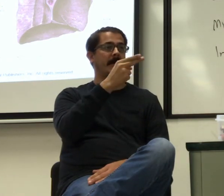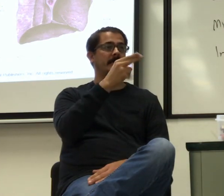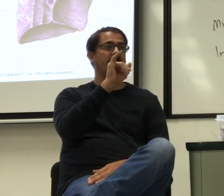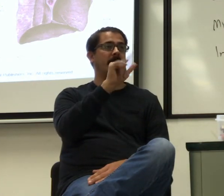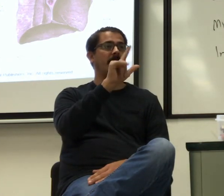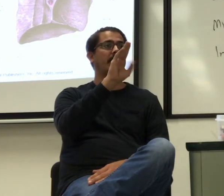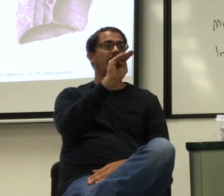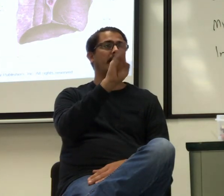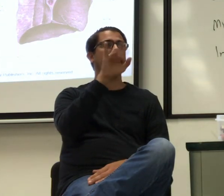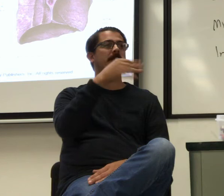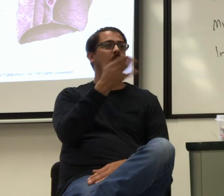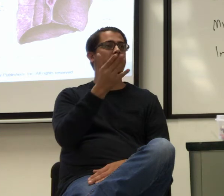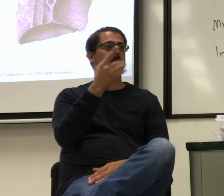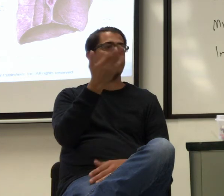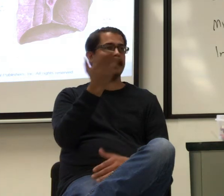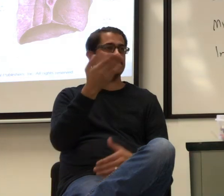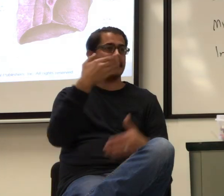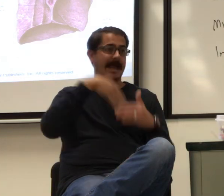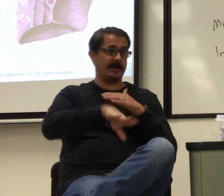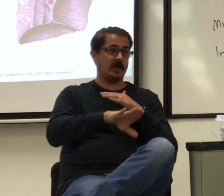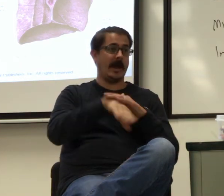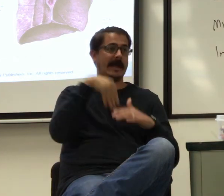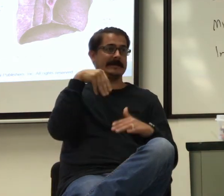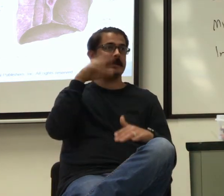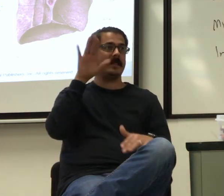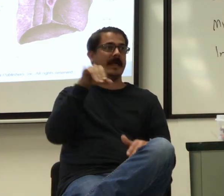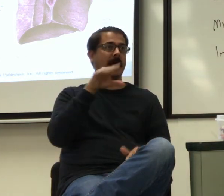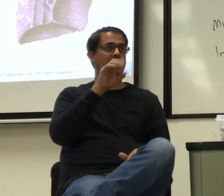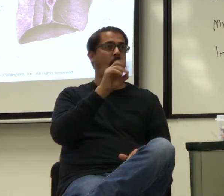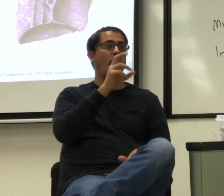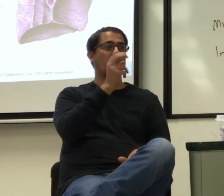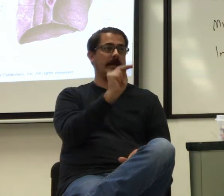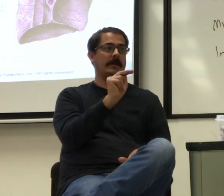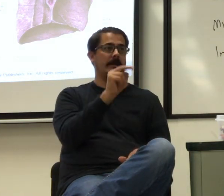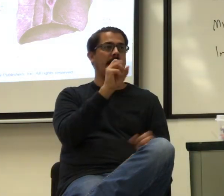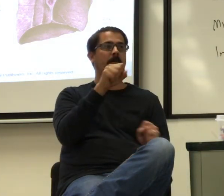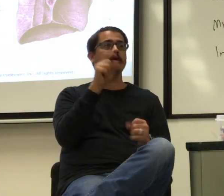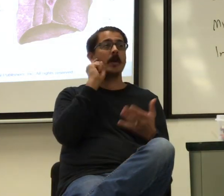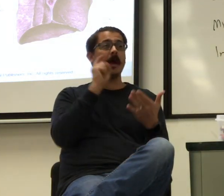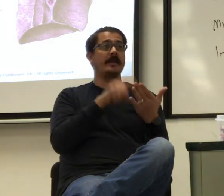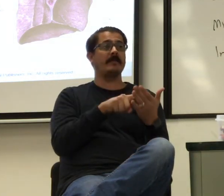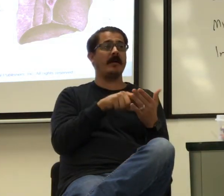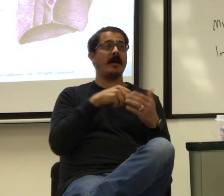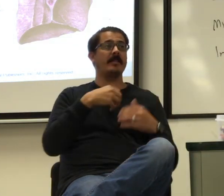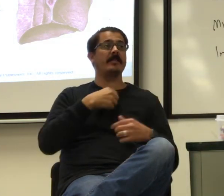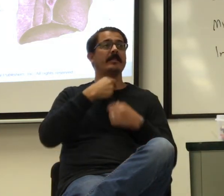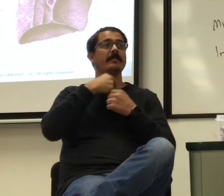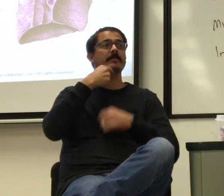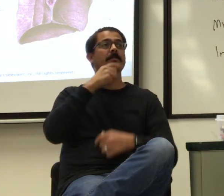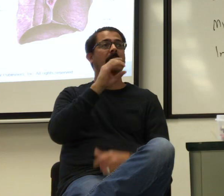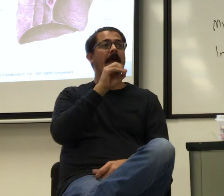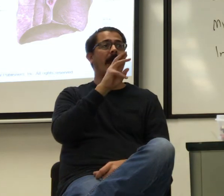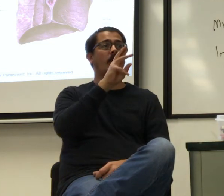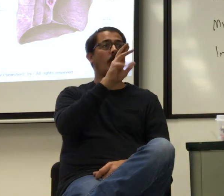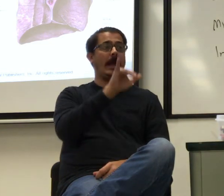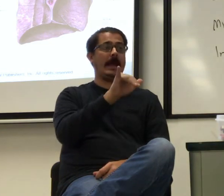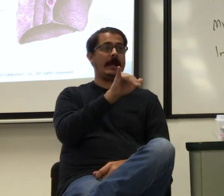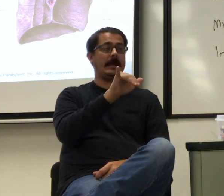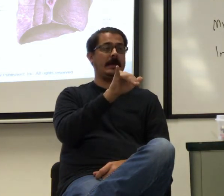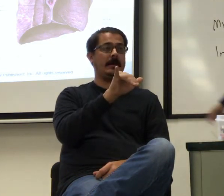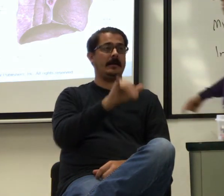Hilum is where things enter and exit the organ. Be able to identify the airway, like for example,